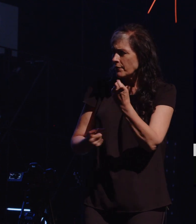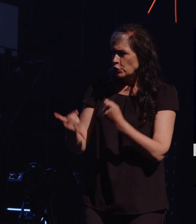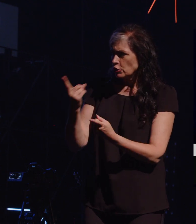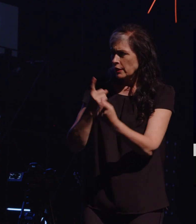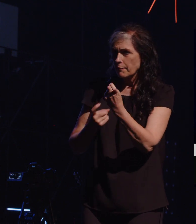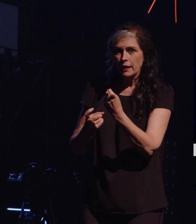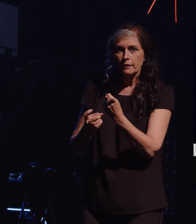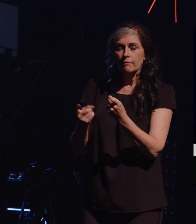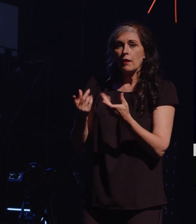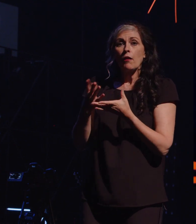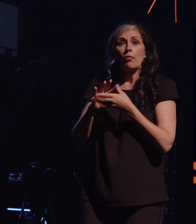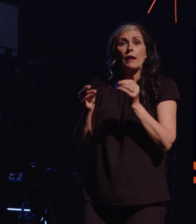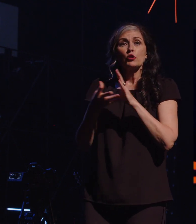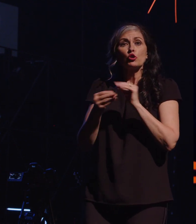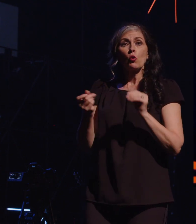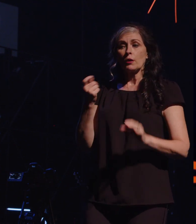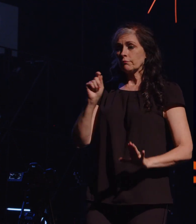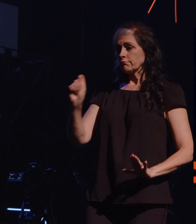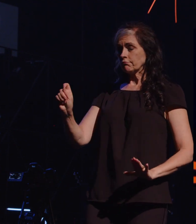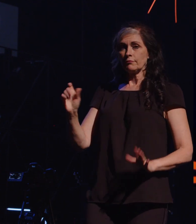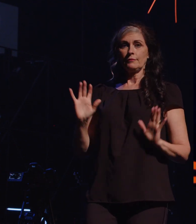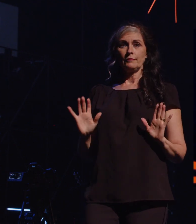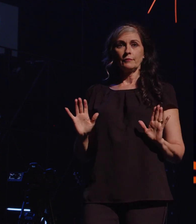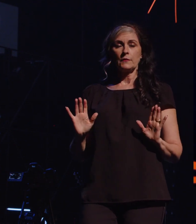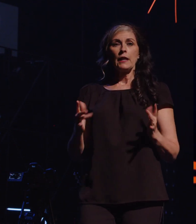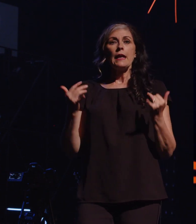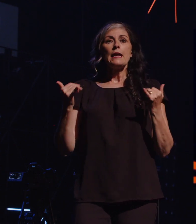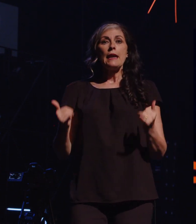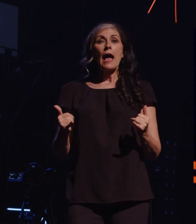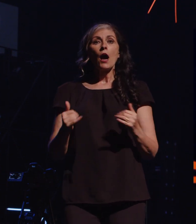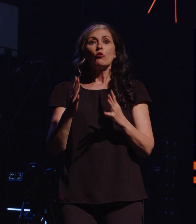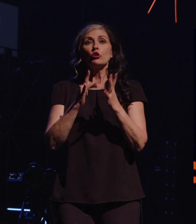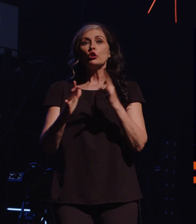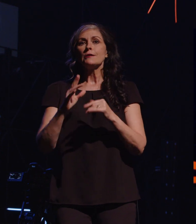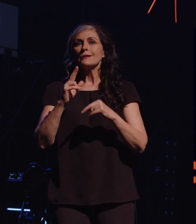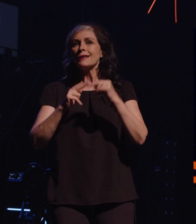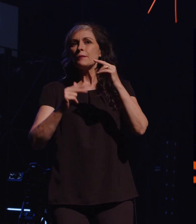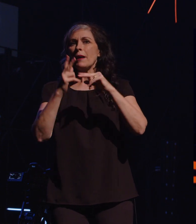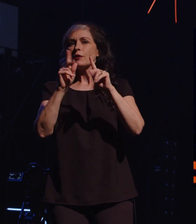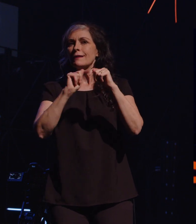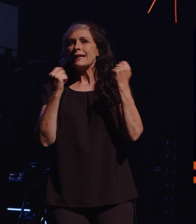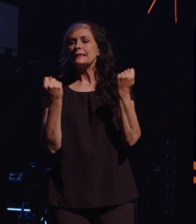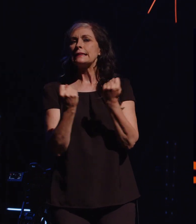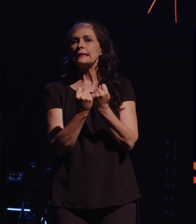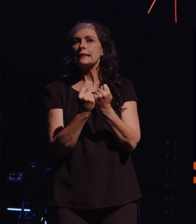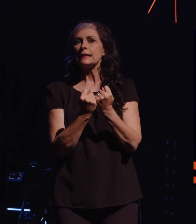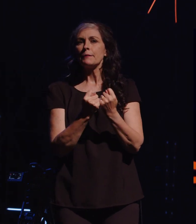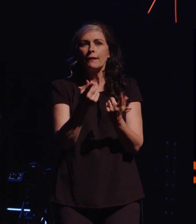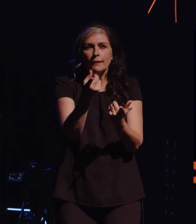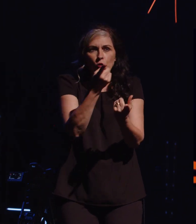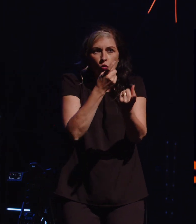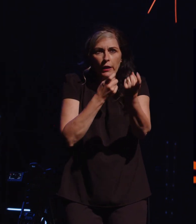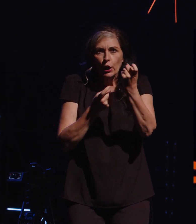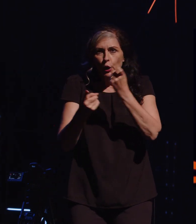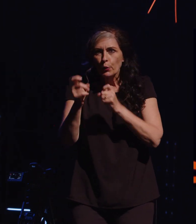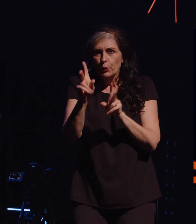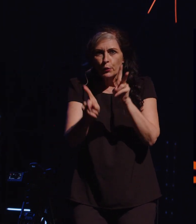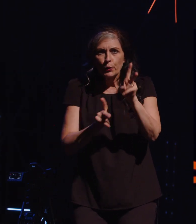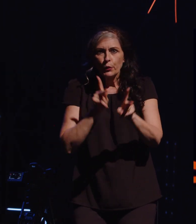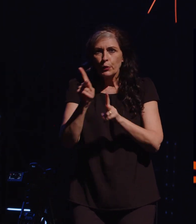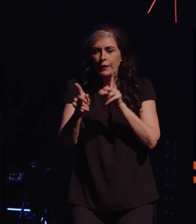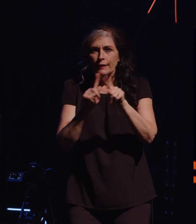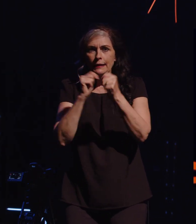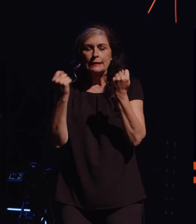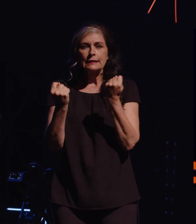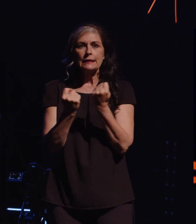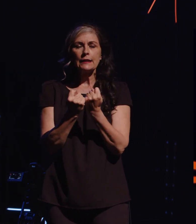That's his story. So Jesus is building a team. This is what he's doing. He's He's recruiting his team.